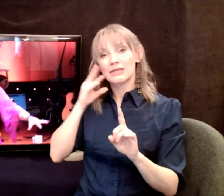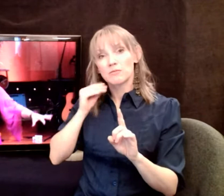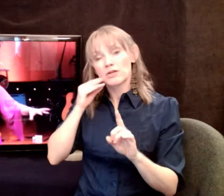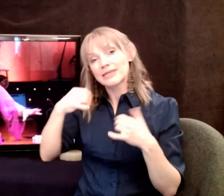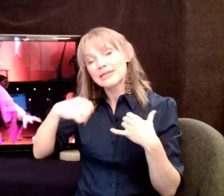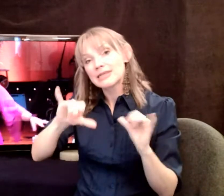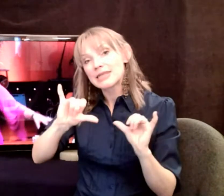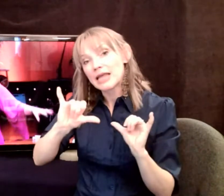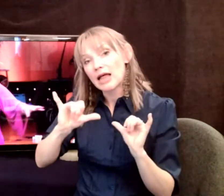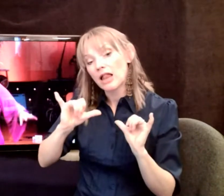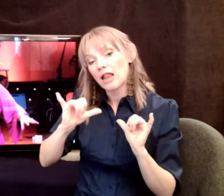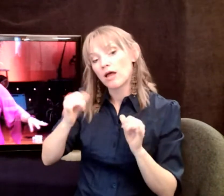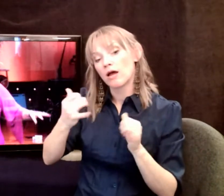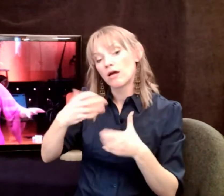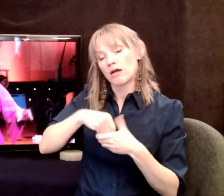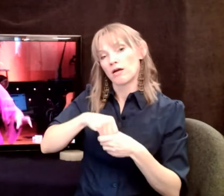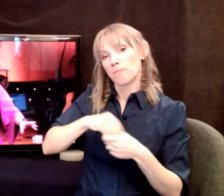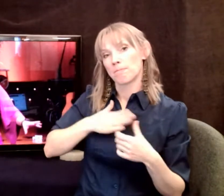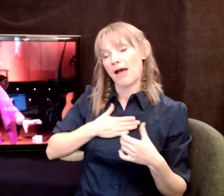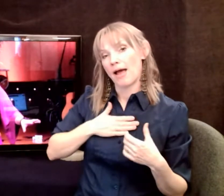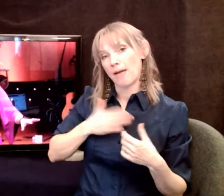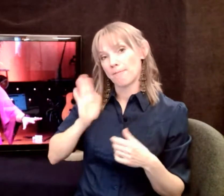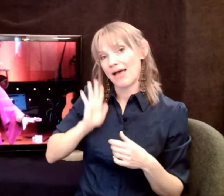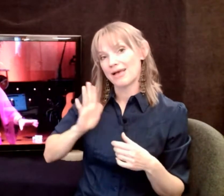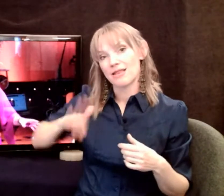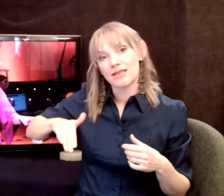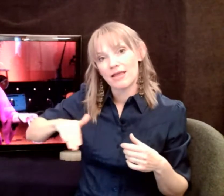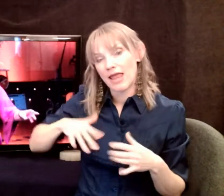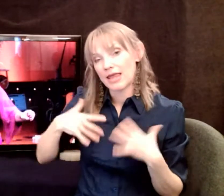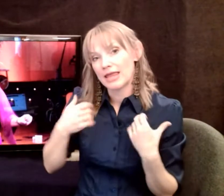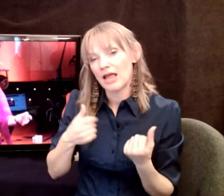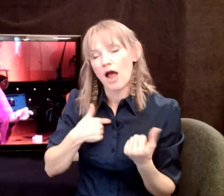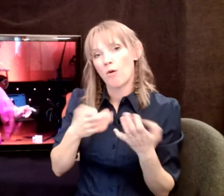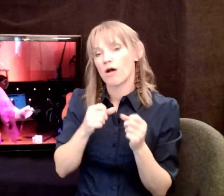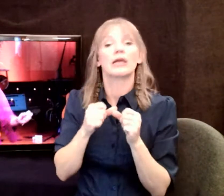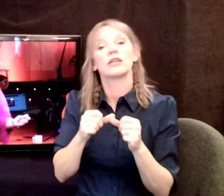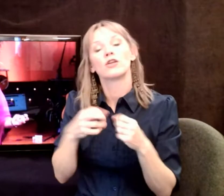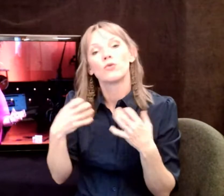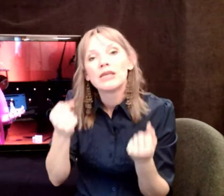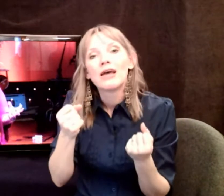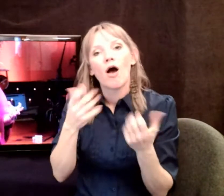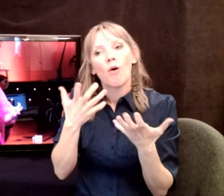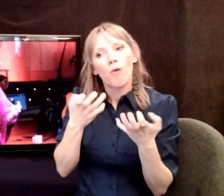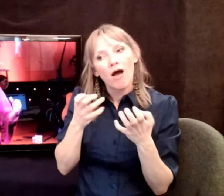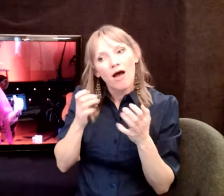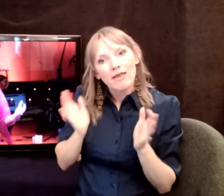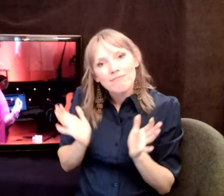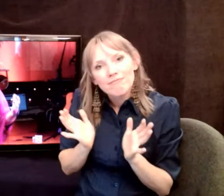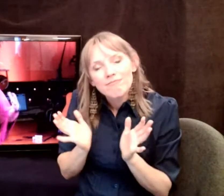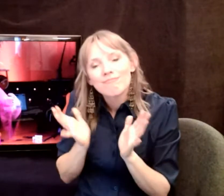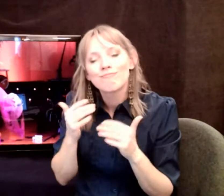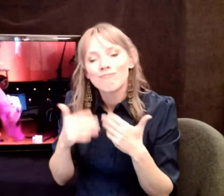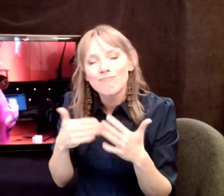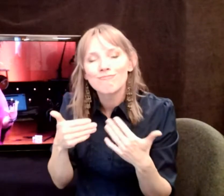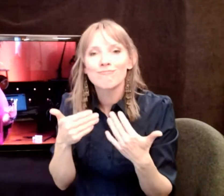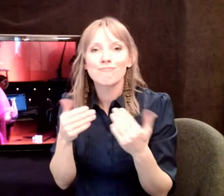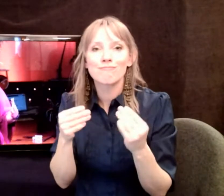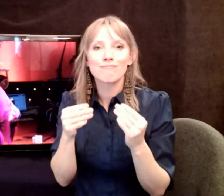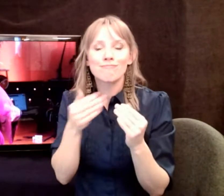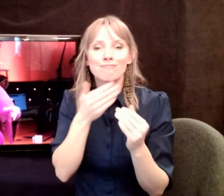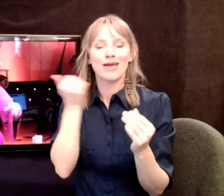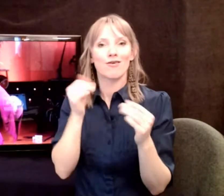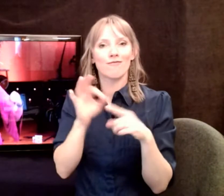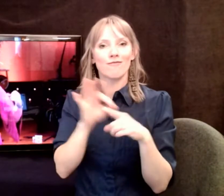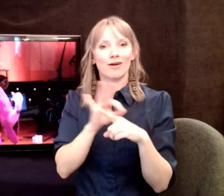of my unhealed past that I'm wanting to continue to heal and to massage forward into greater functionality of